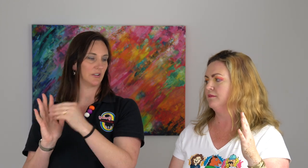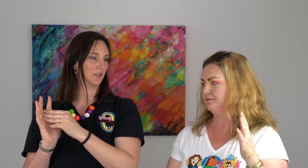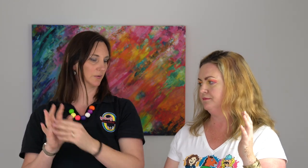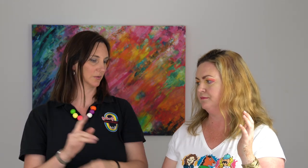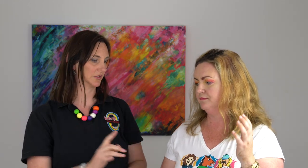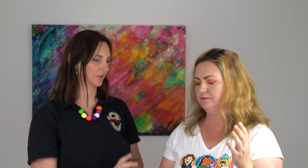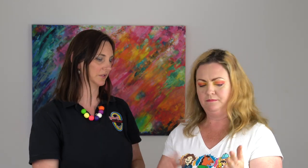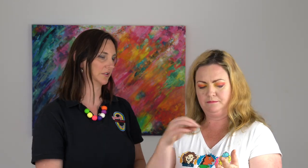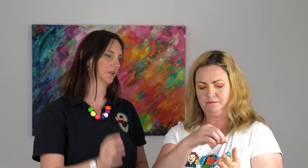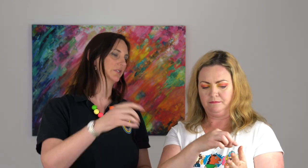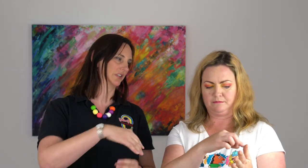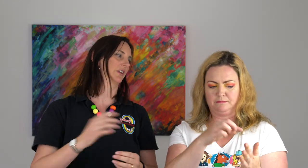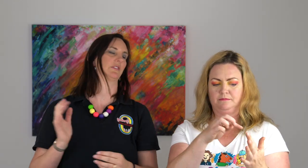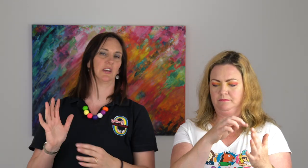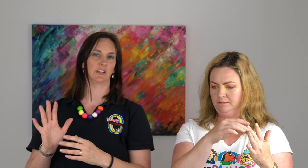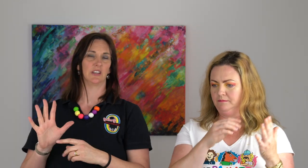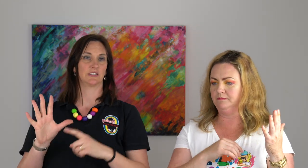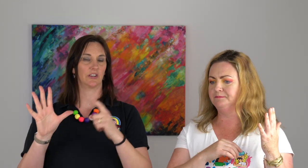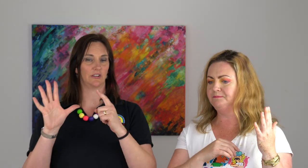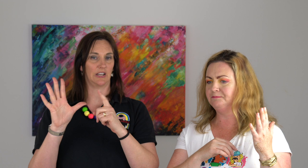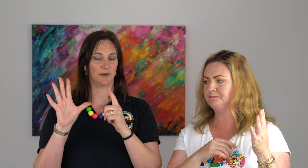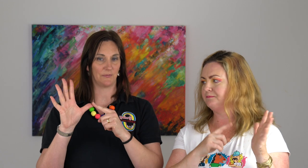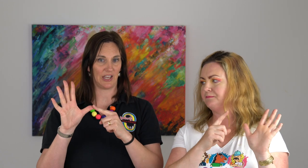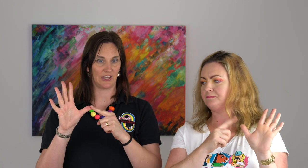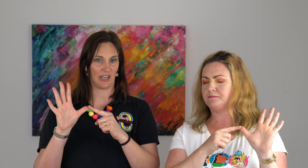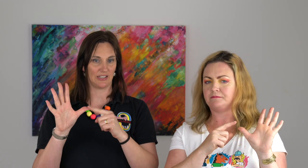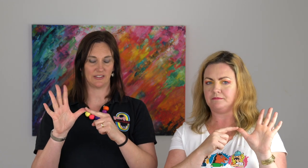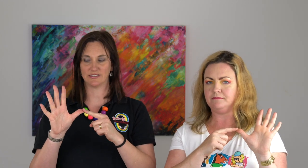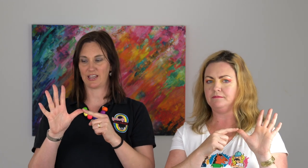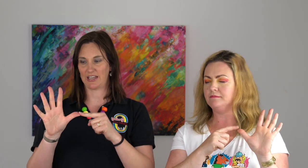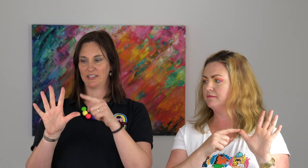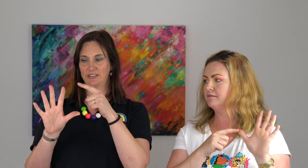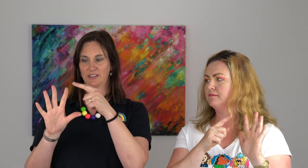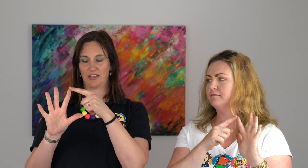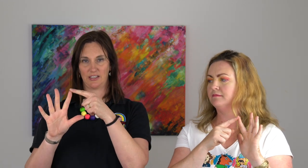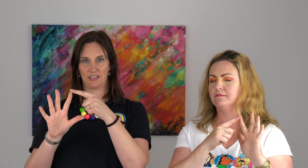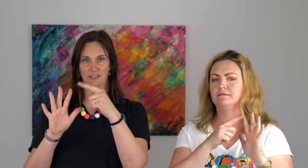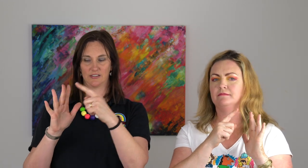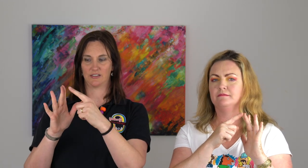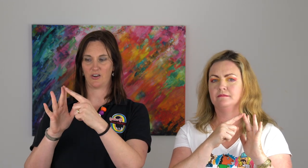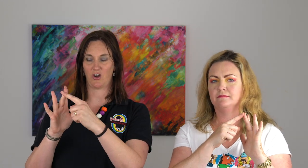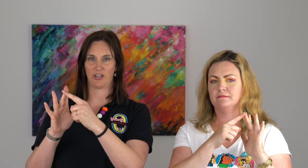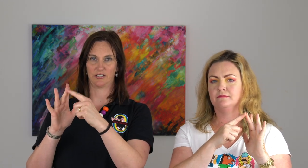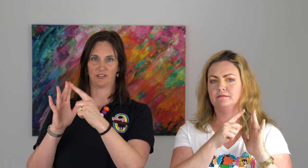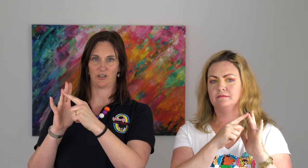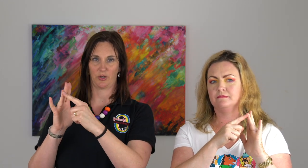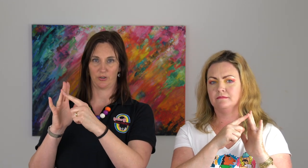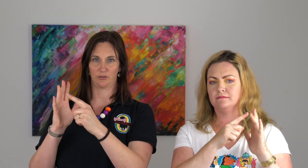you will do it onto your left, yeah. So this is A, E, I,